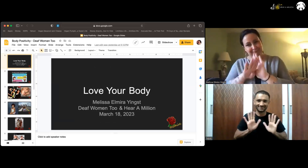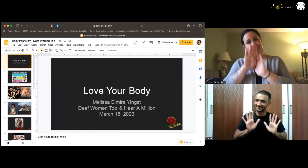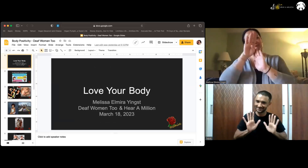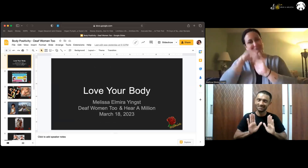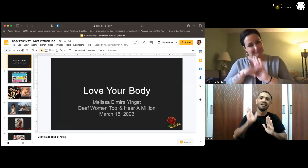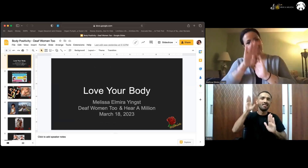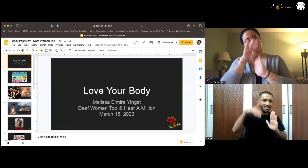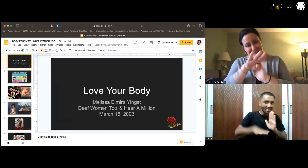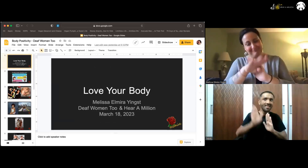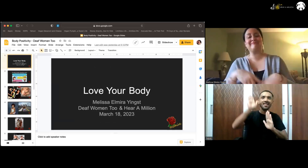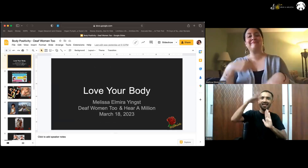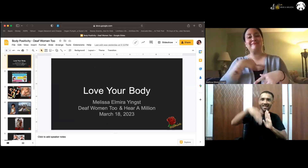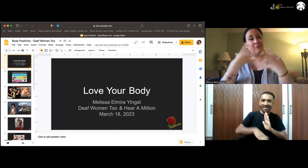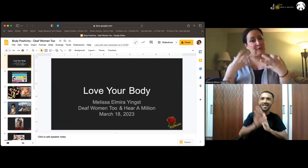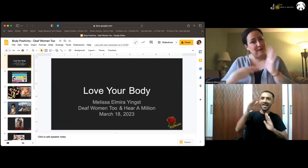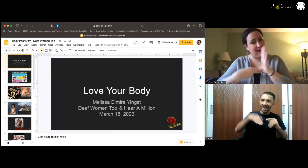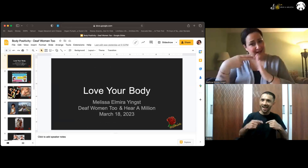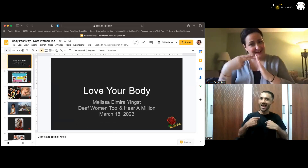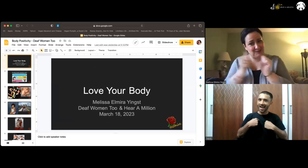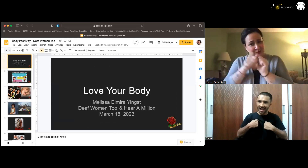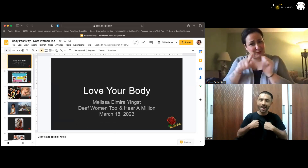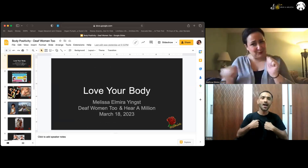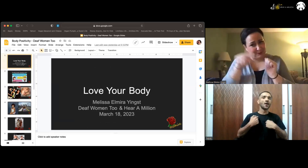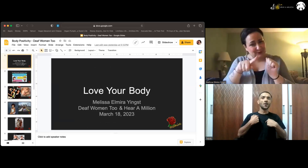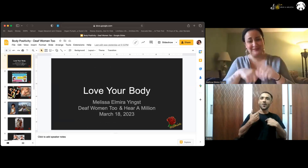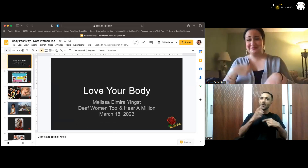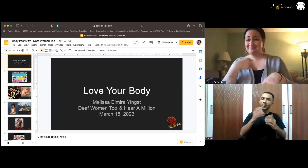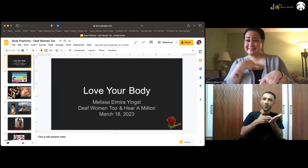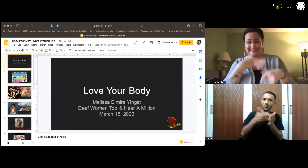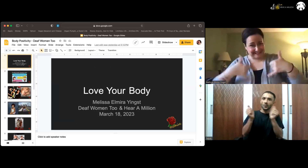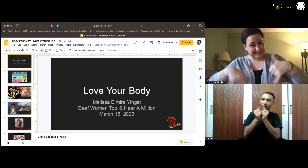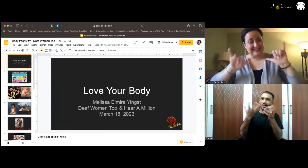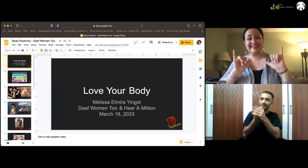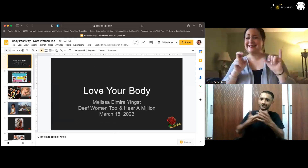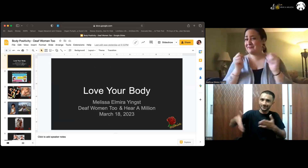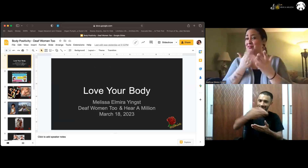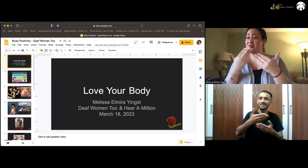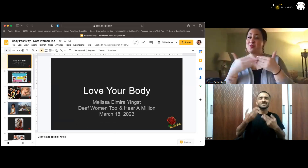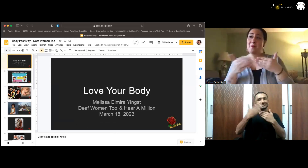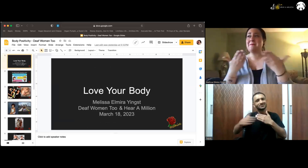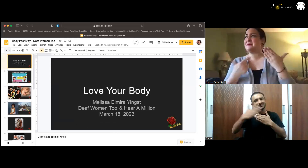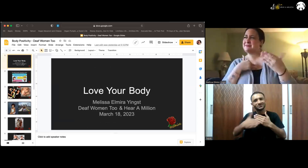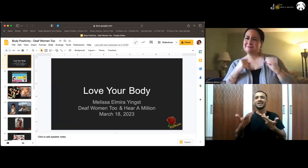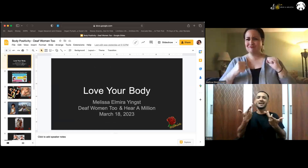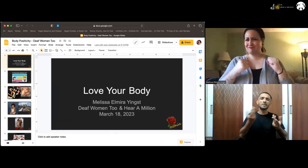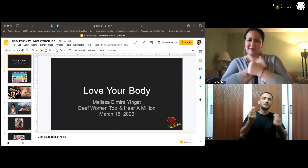time. But do you do that? Honestly, no, you can't, because you have ups and downs, and you're still going